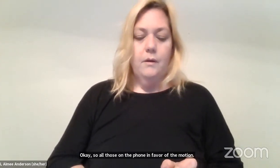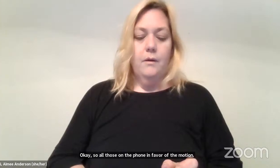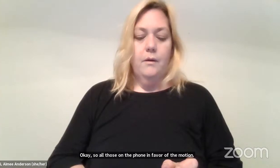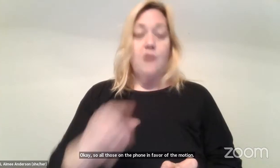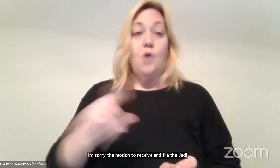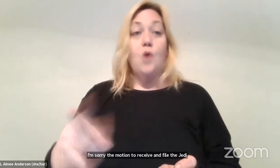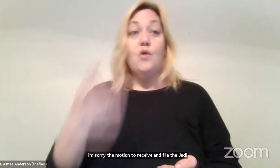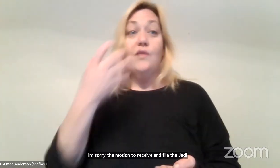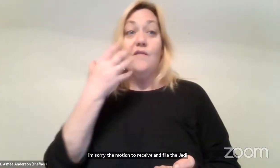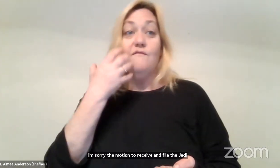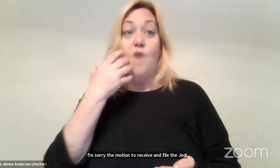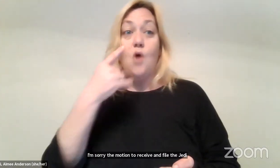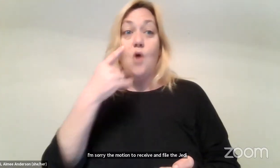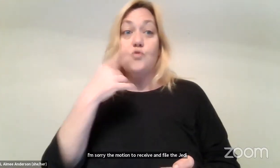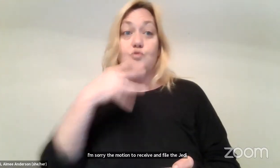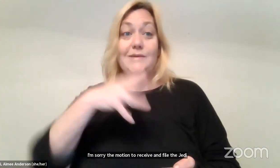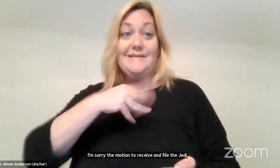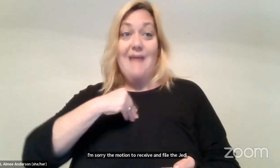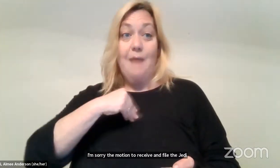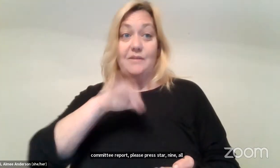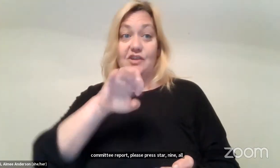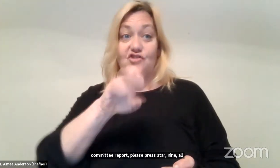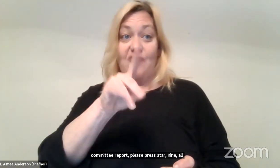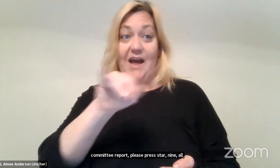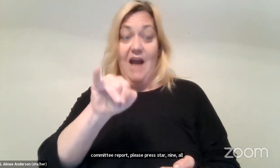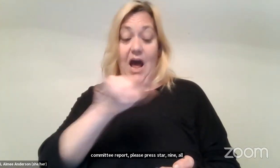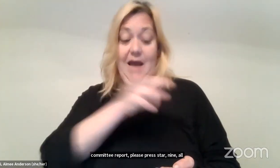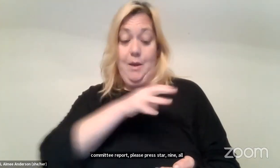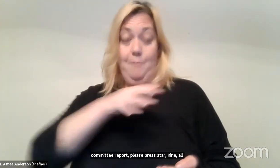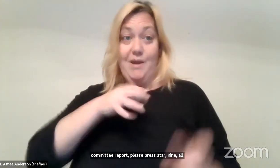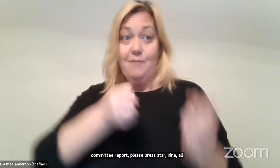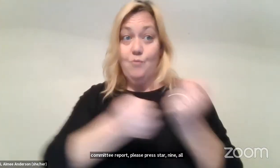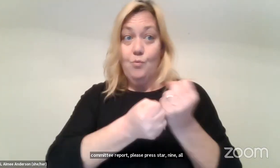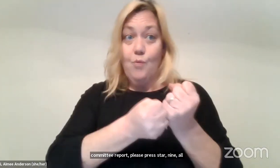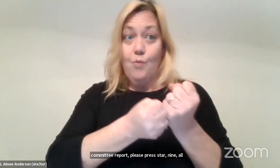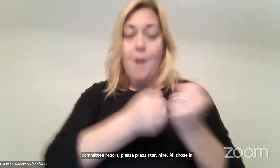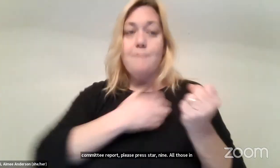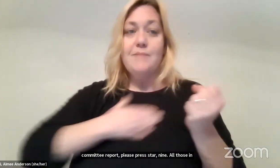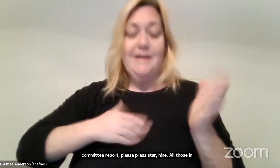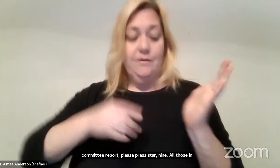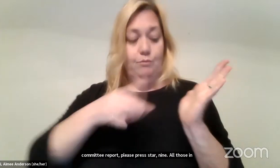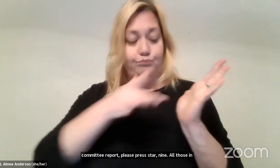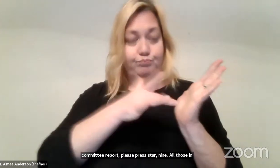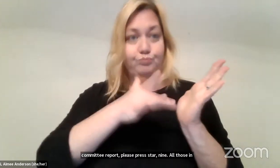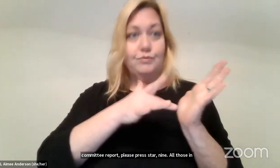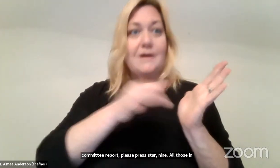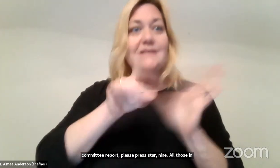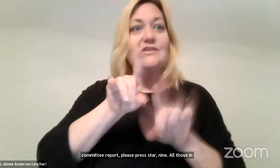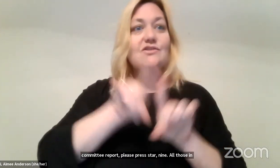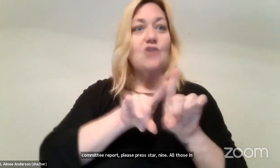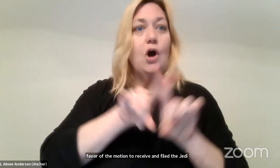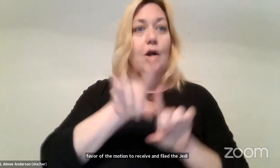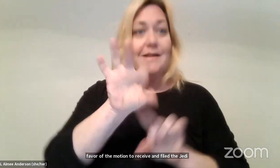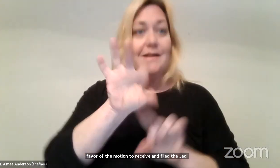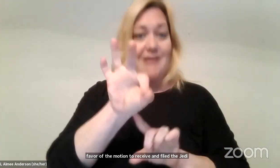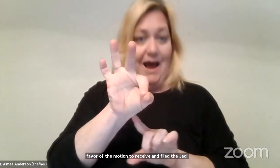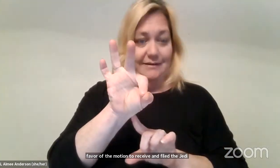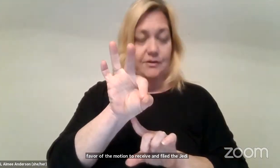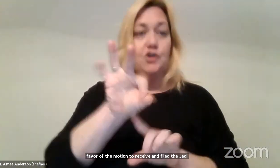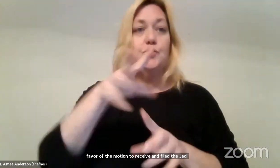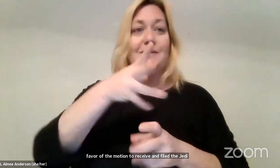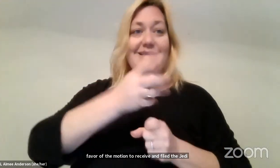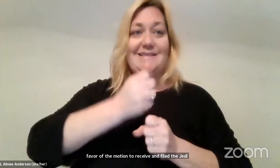please press *9. All those in favor of the motion to receive and file the Jedi Committee